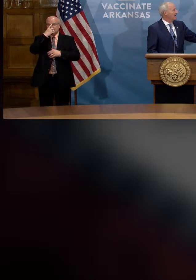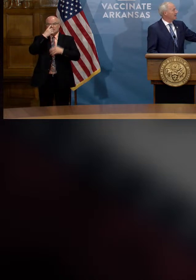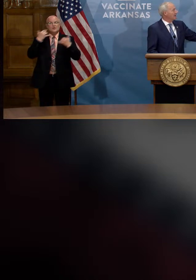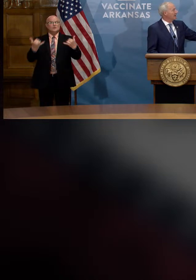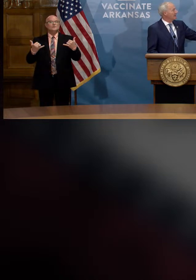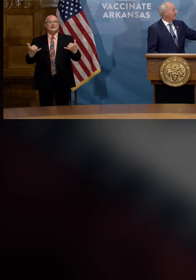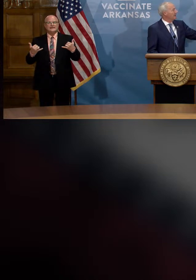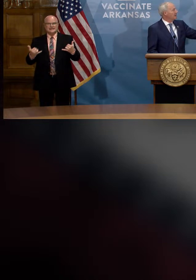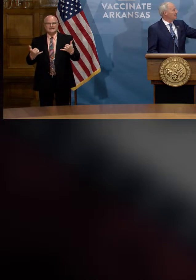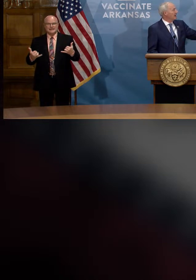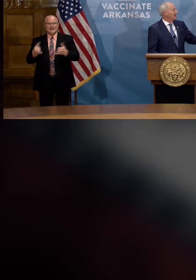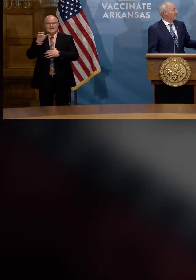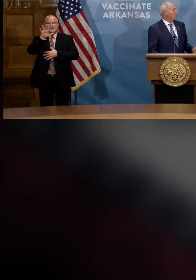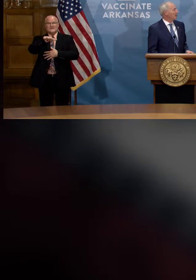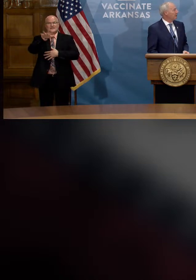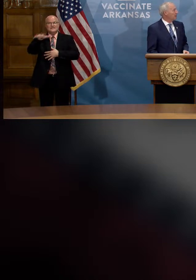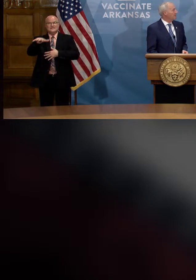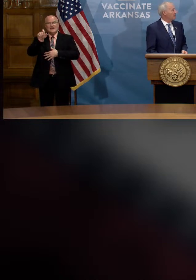right now,